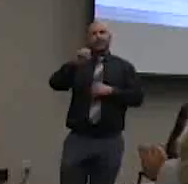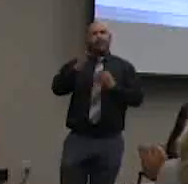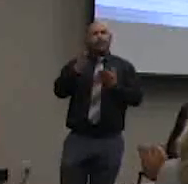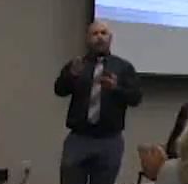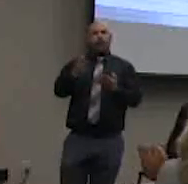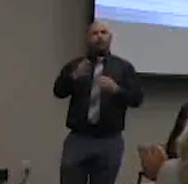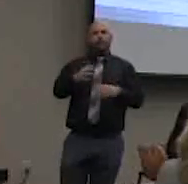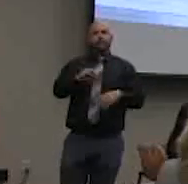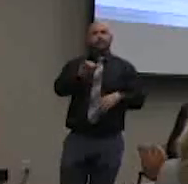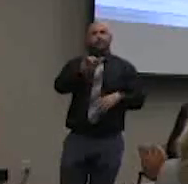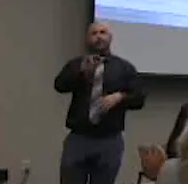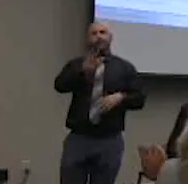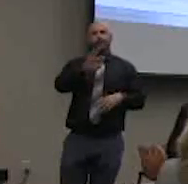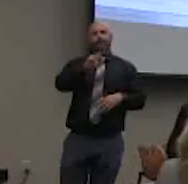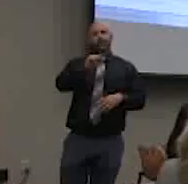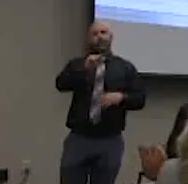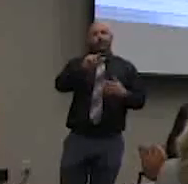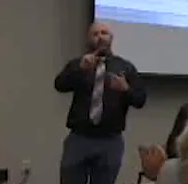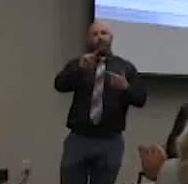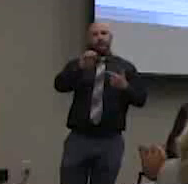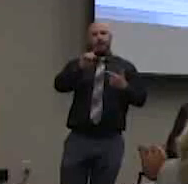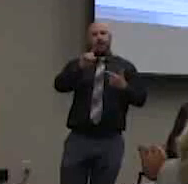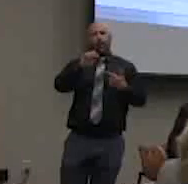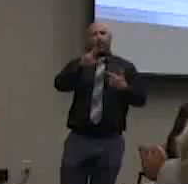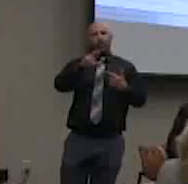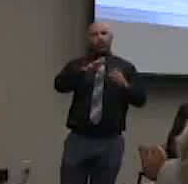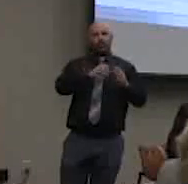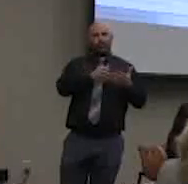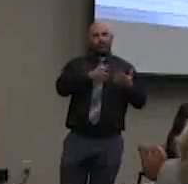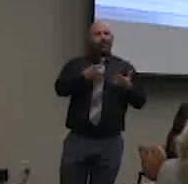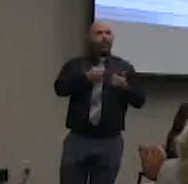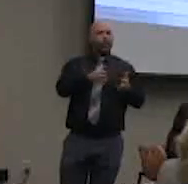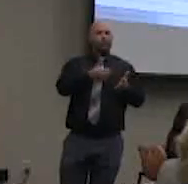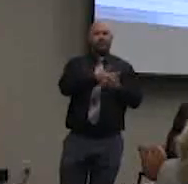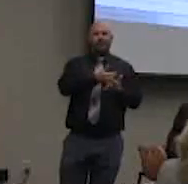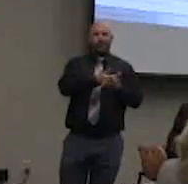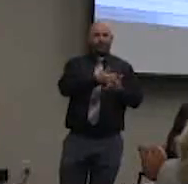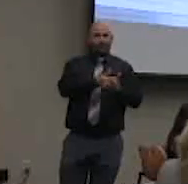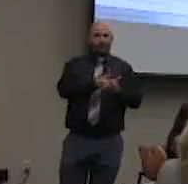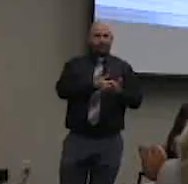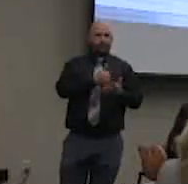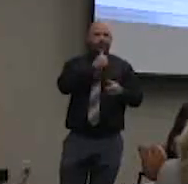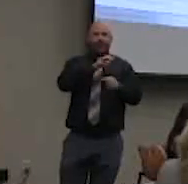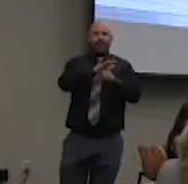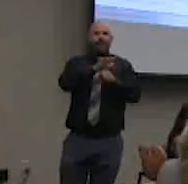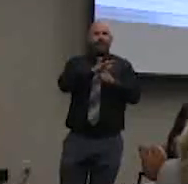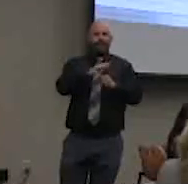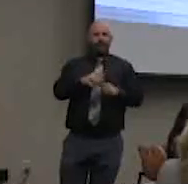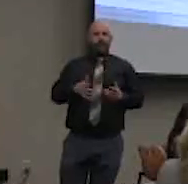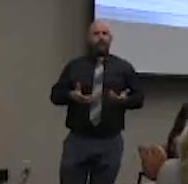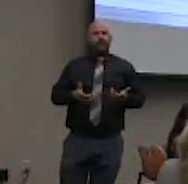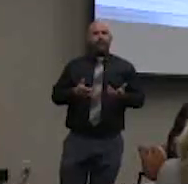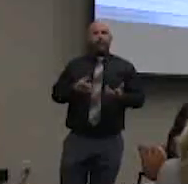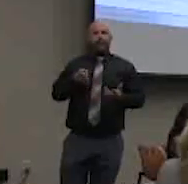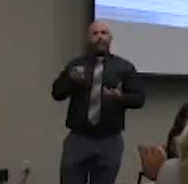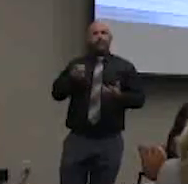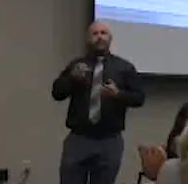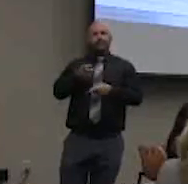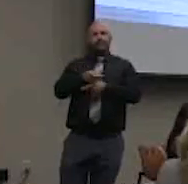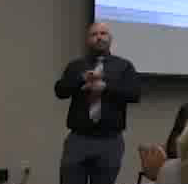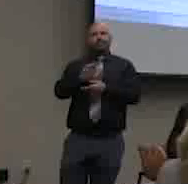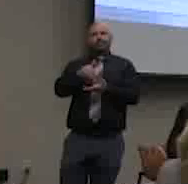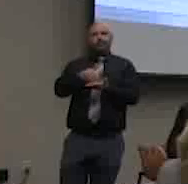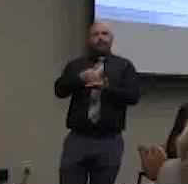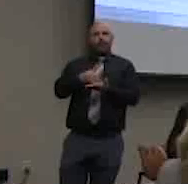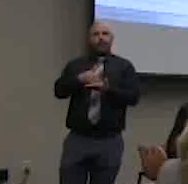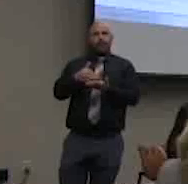on that classroom. And this isn't entirely money making, but the reality is if we want providers to do the incredibly hard